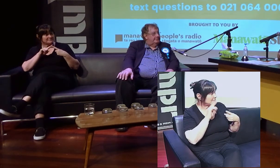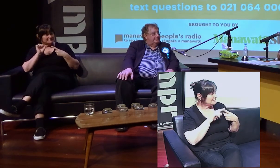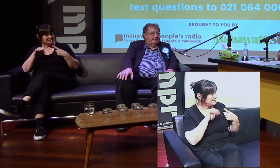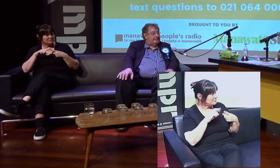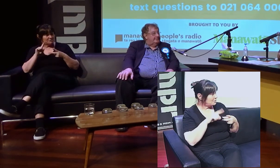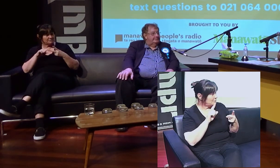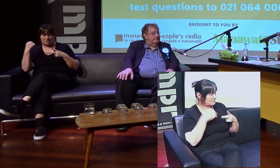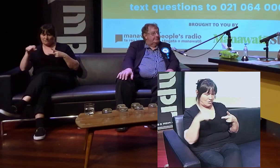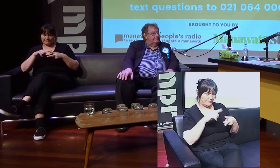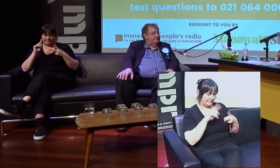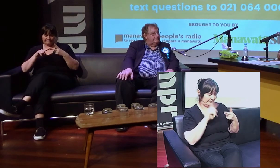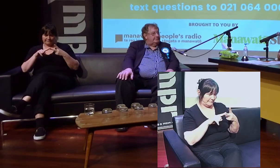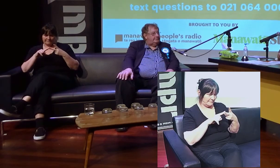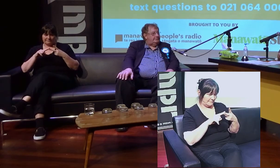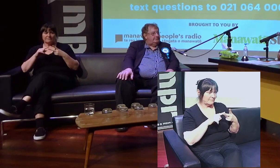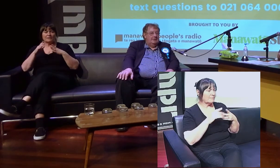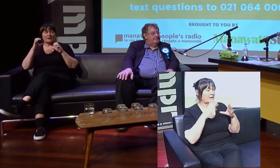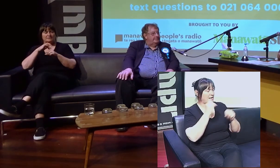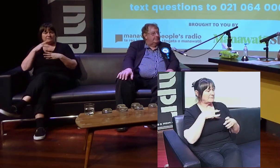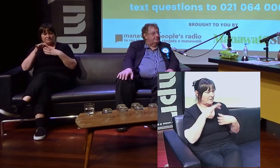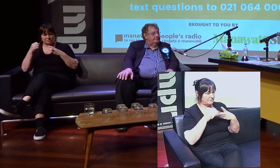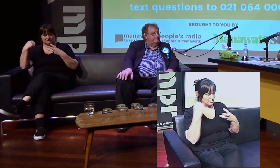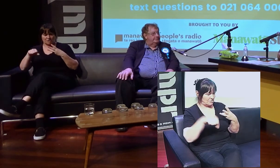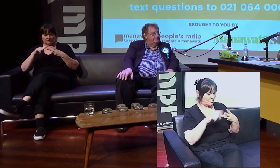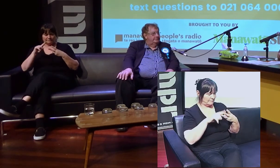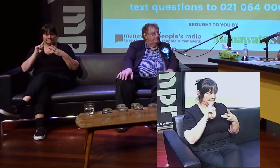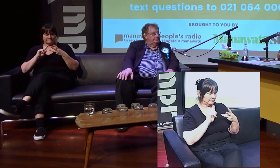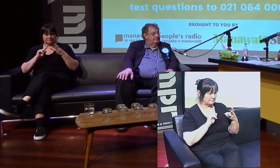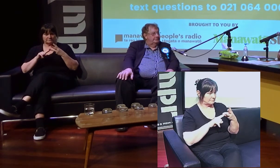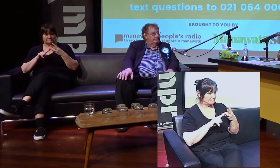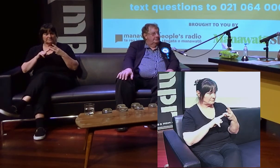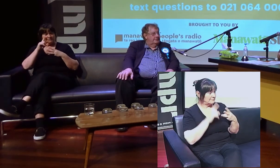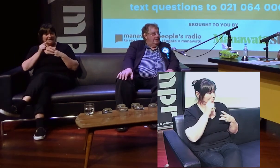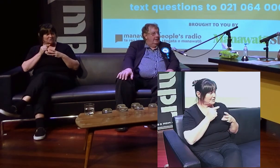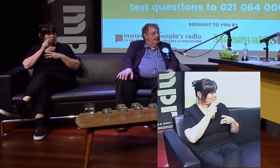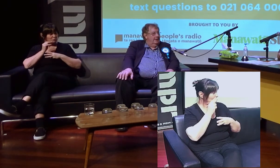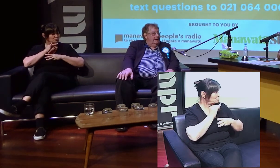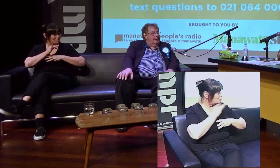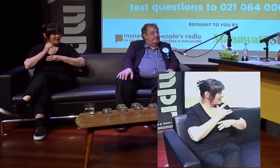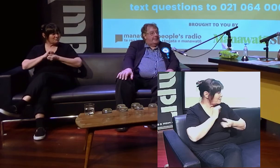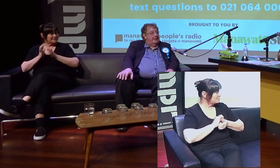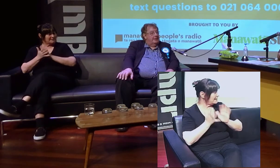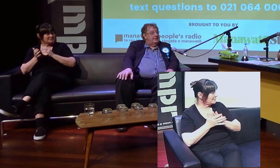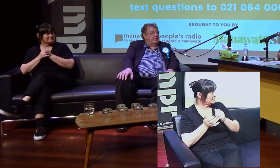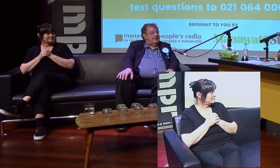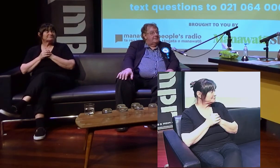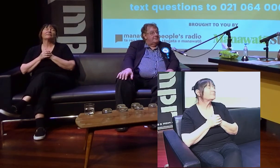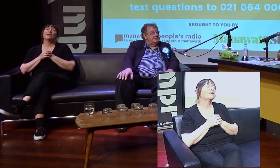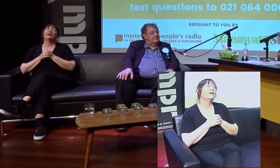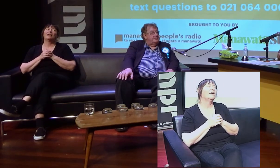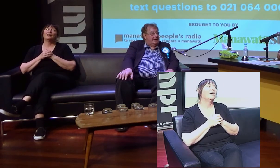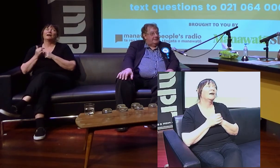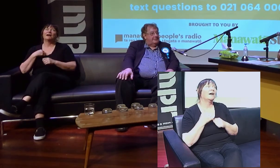yes no, or no? No. No. The end of life choice? No. No. Can you speak any Tereo or demonstrate any sign? I